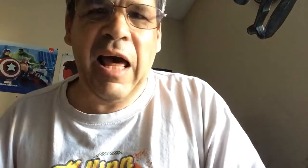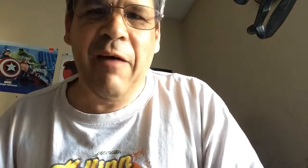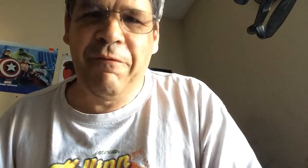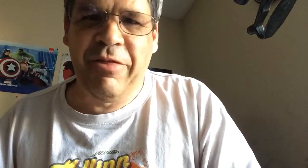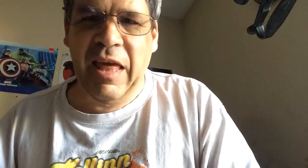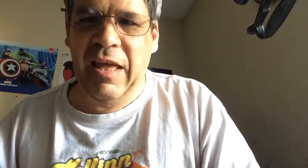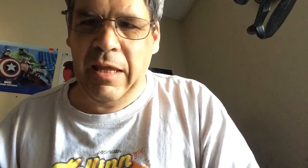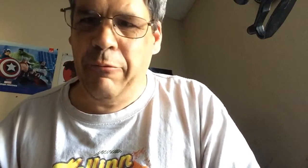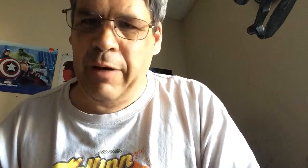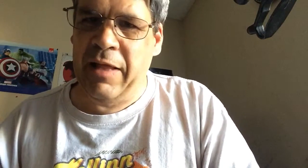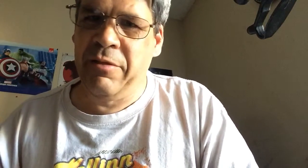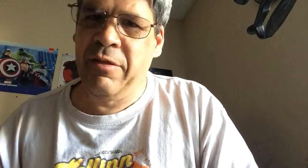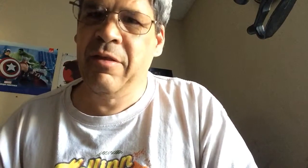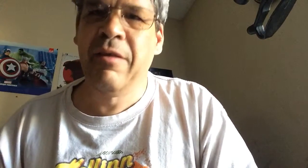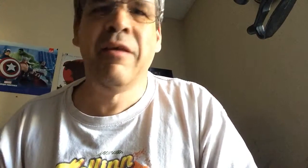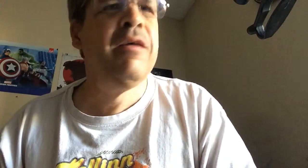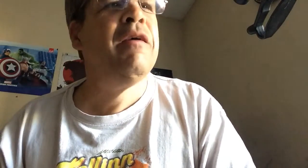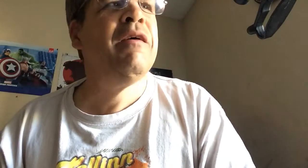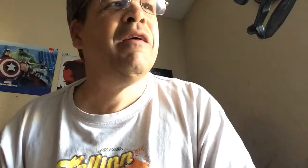love this one.